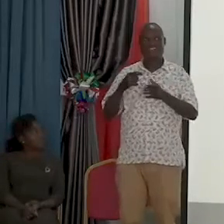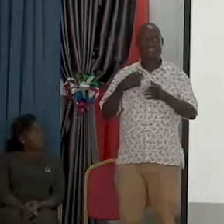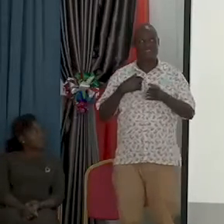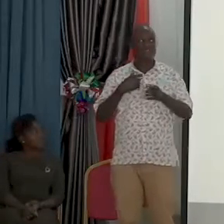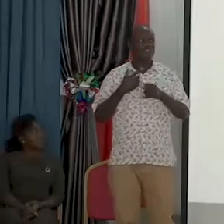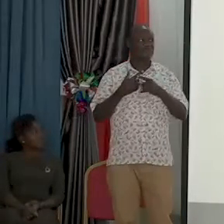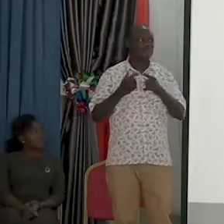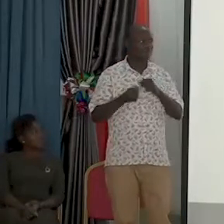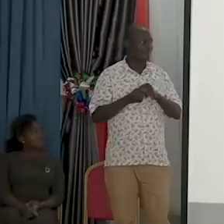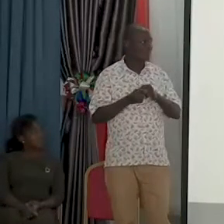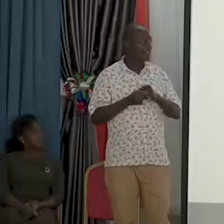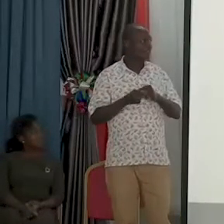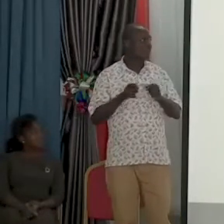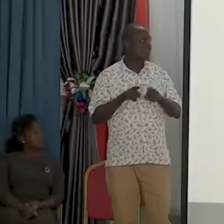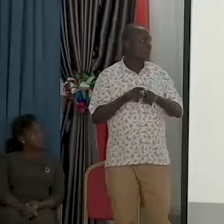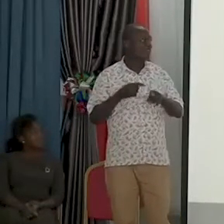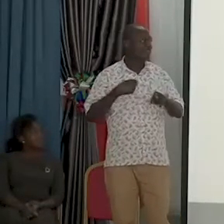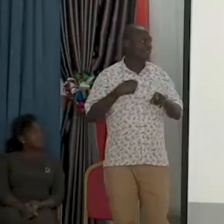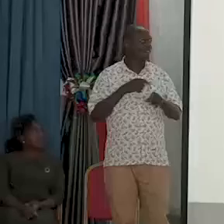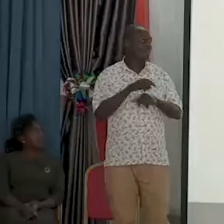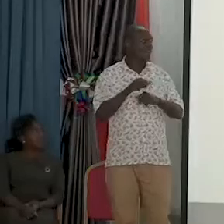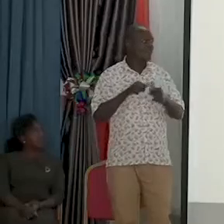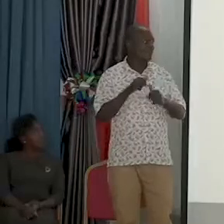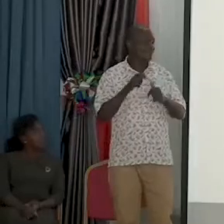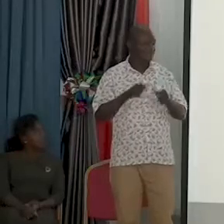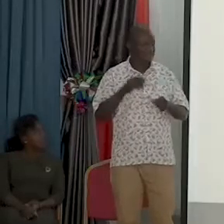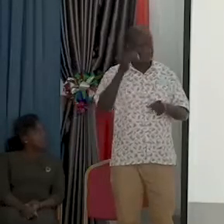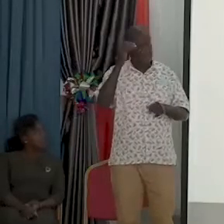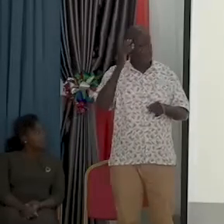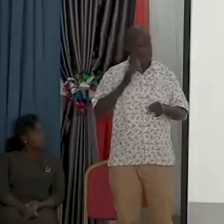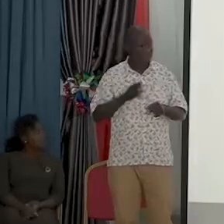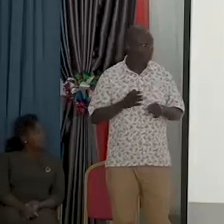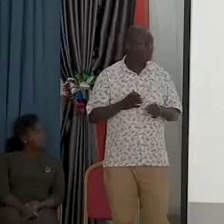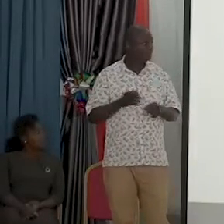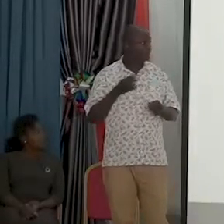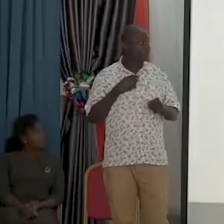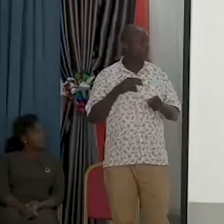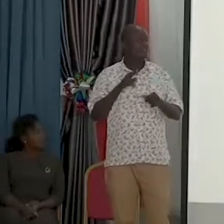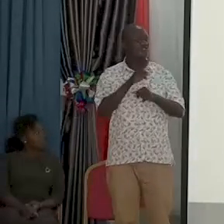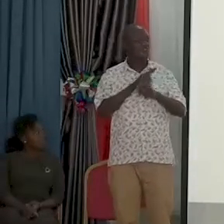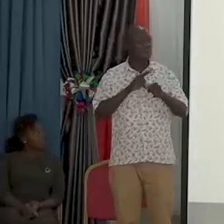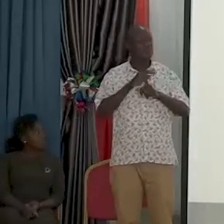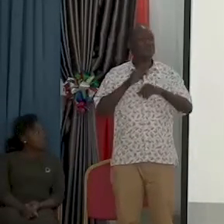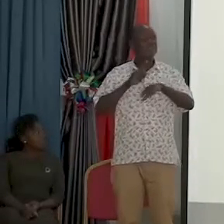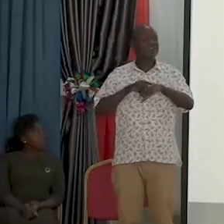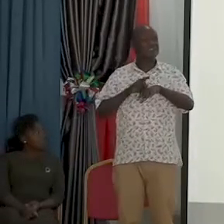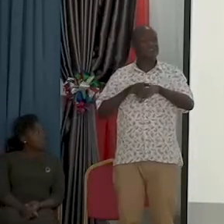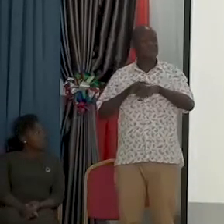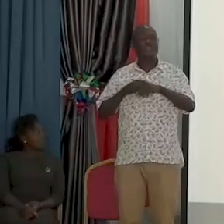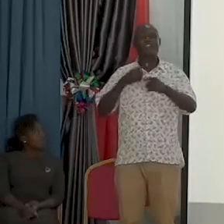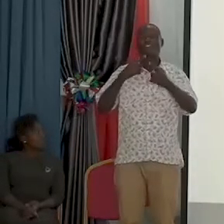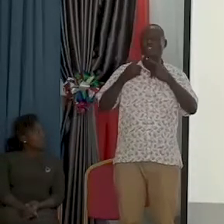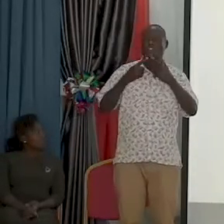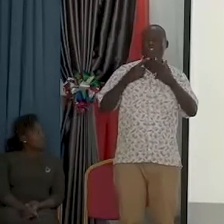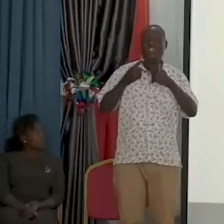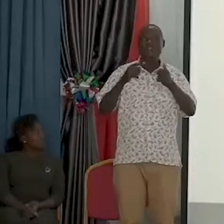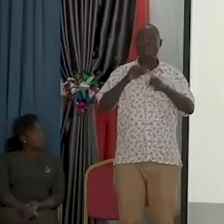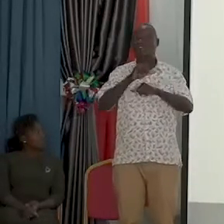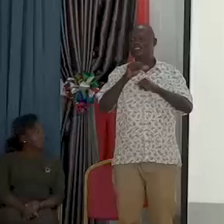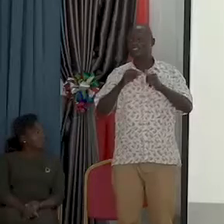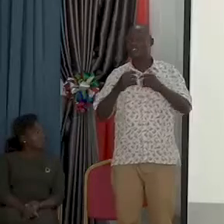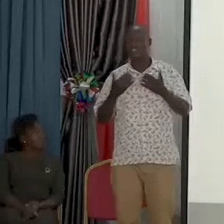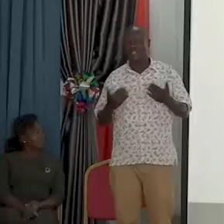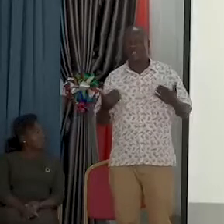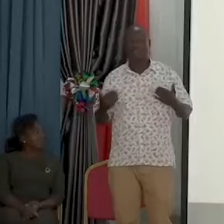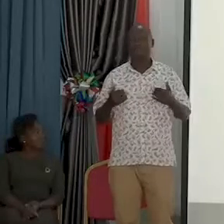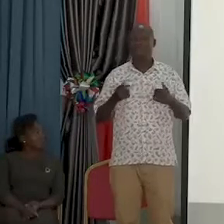in water? What are some things that motivate this student? So we spend time in that first column talking about the child or the